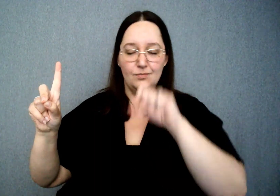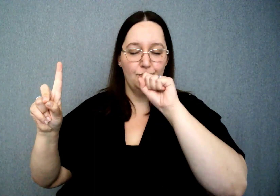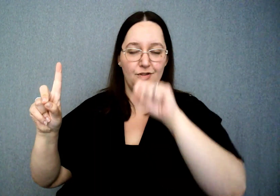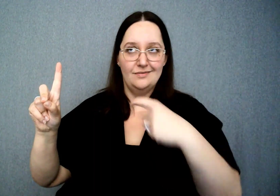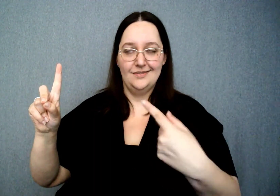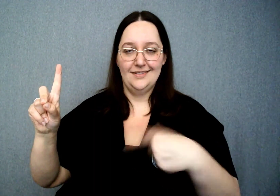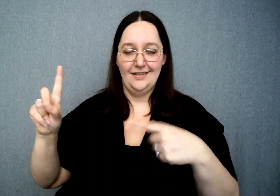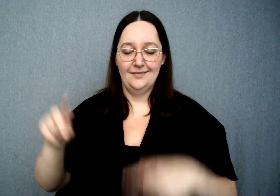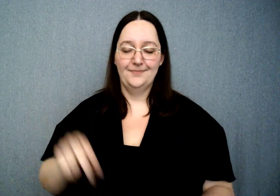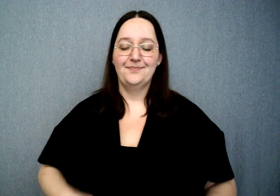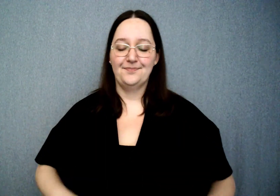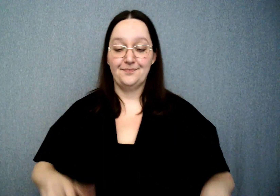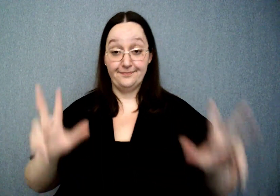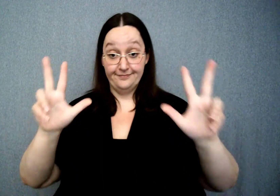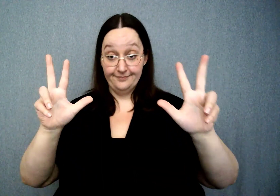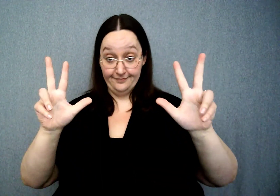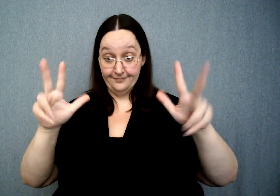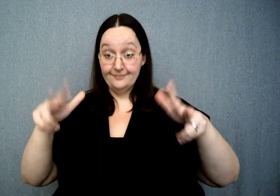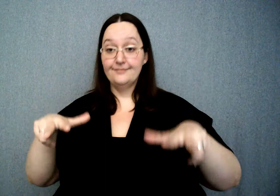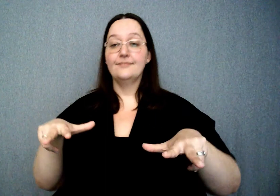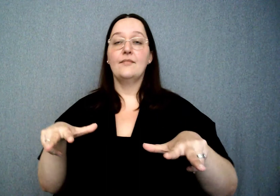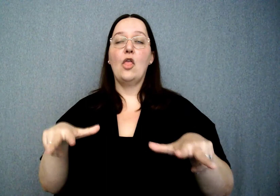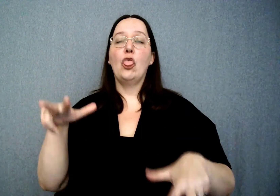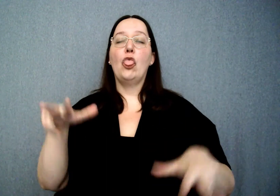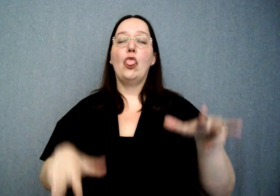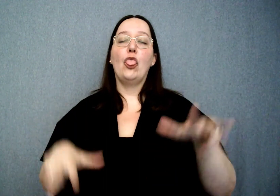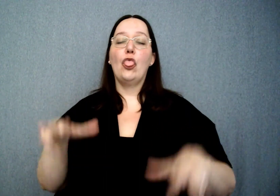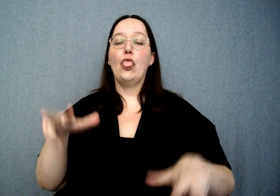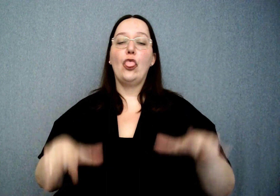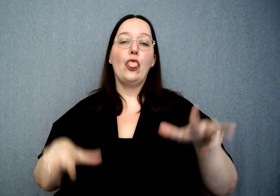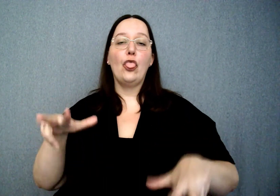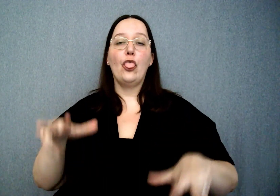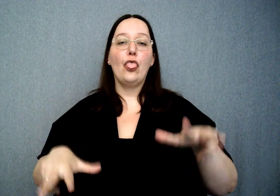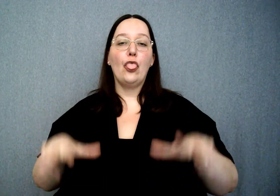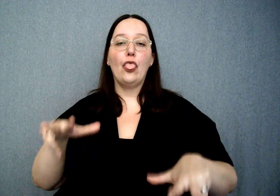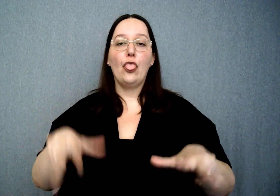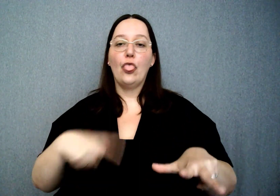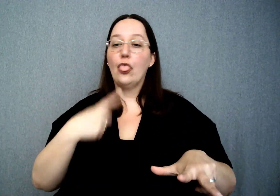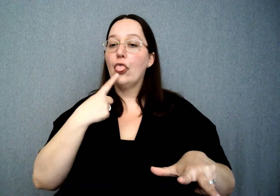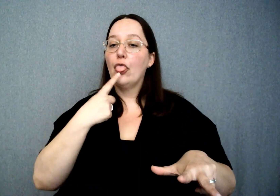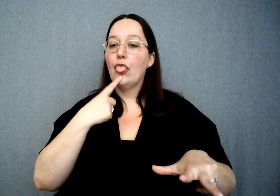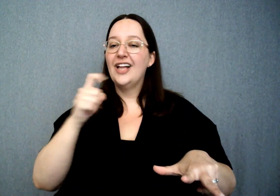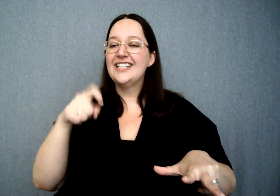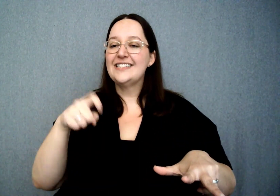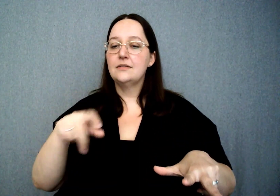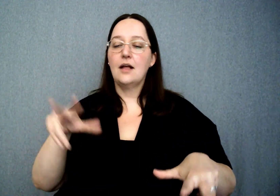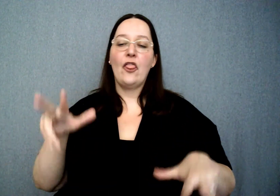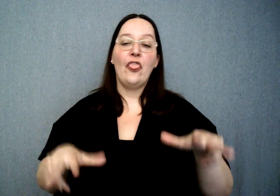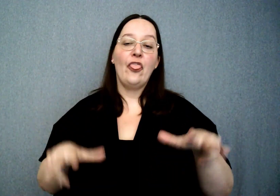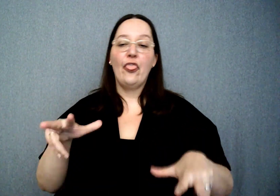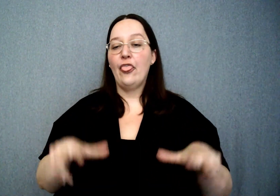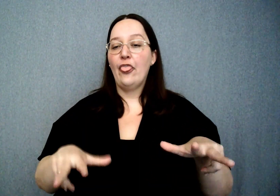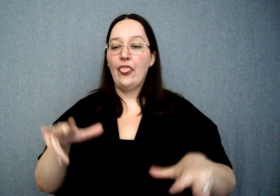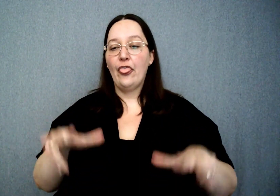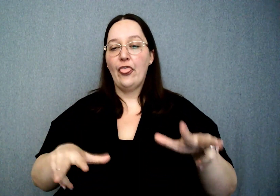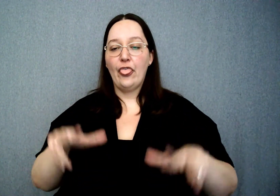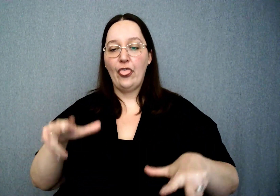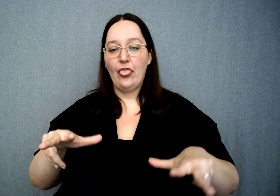awkward. I love the sign. 2 3s, palm down, same facial expression, alternate your 3s up and down.